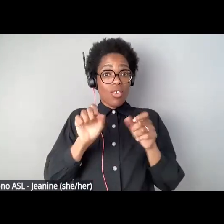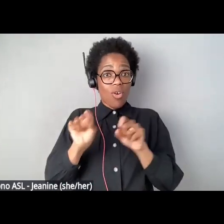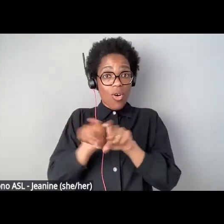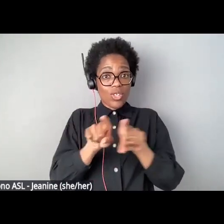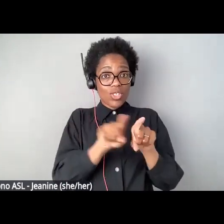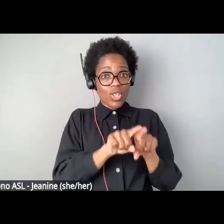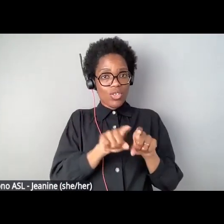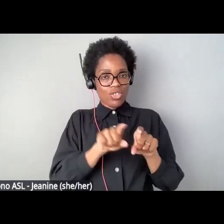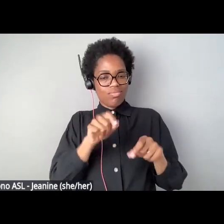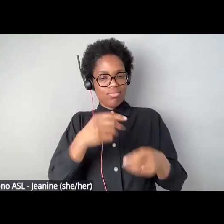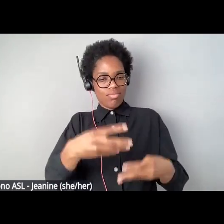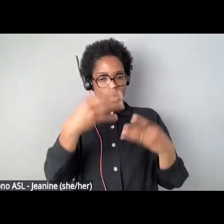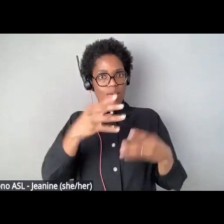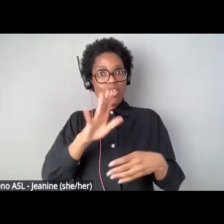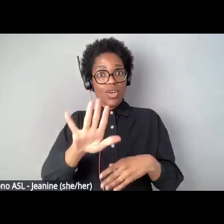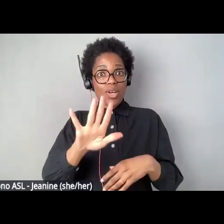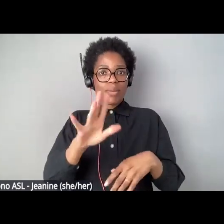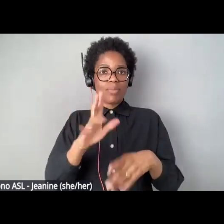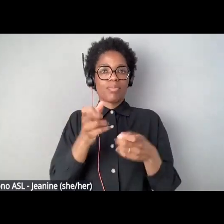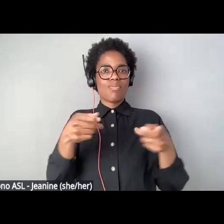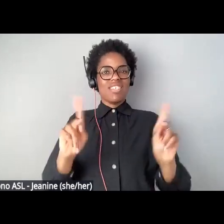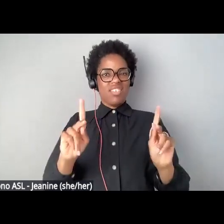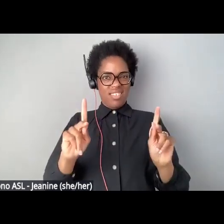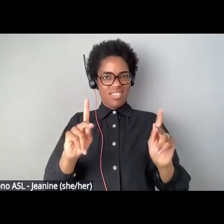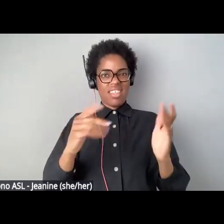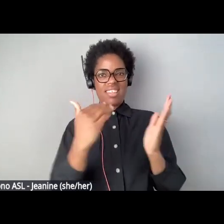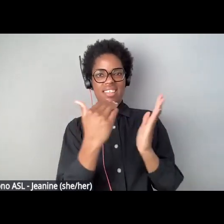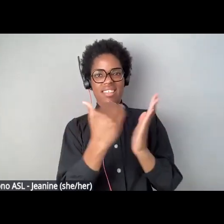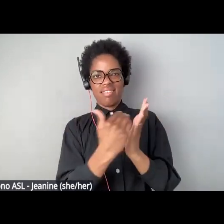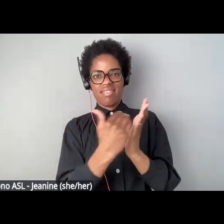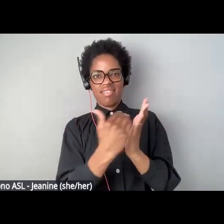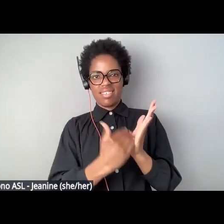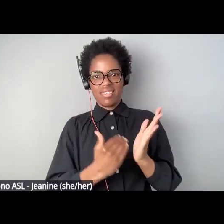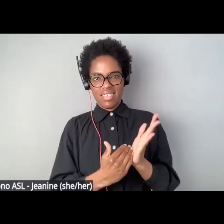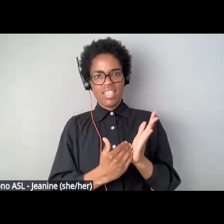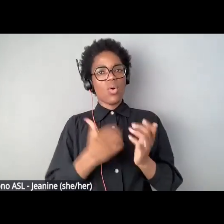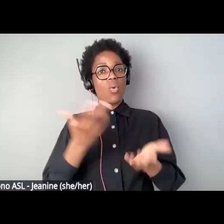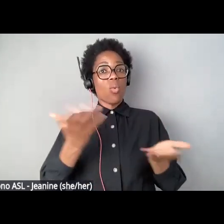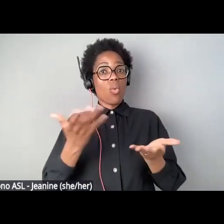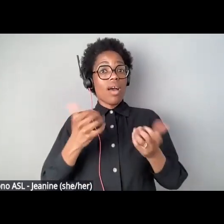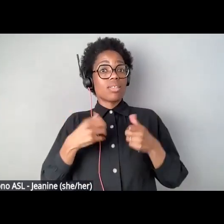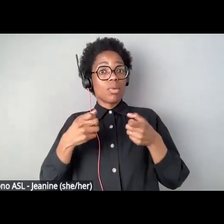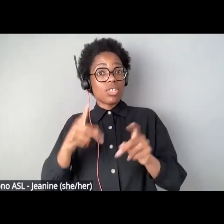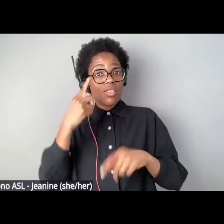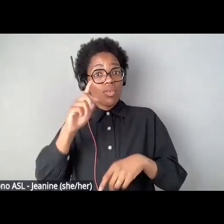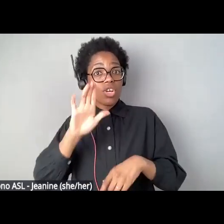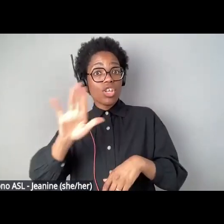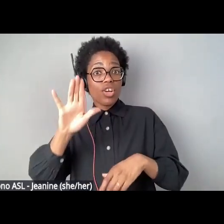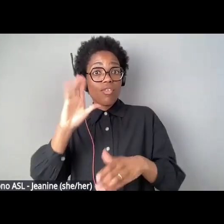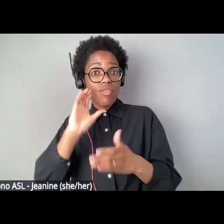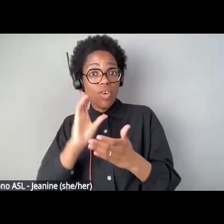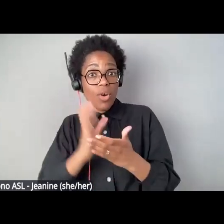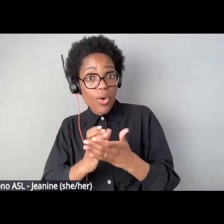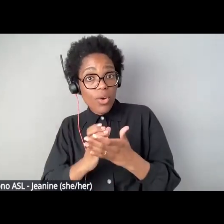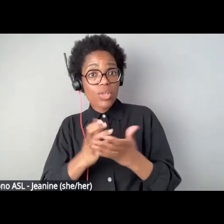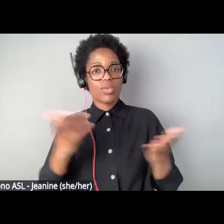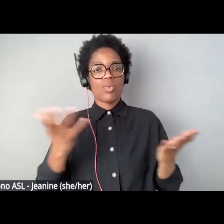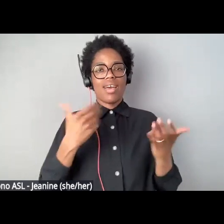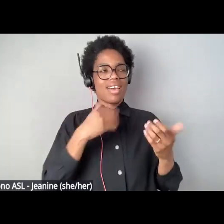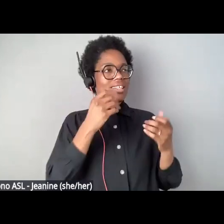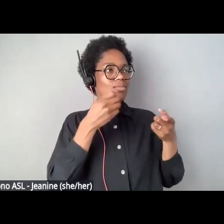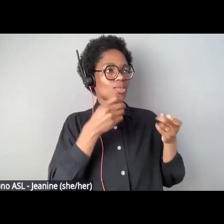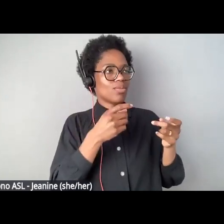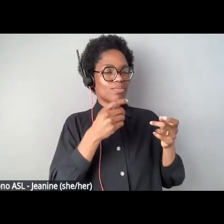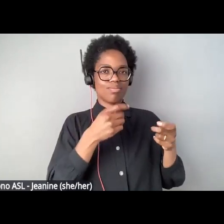has permission to access your microphone. See what has permission to access your photos. You know, that kind of thing. Maybe revoke some of those